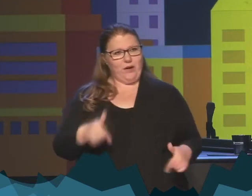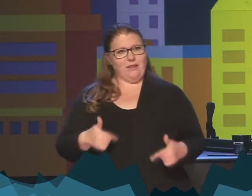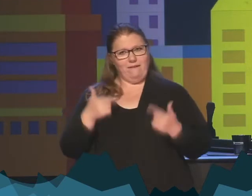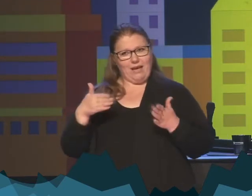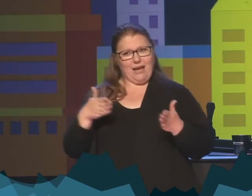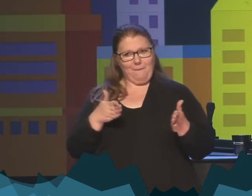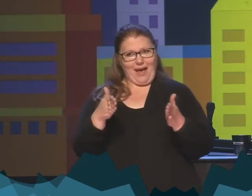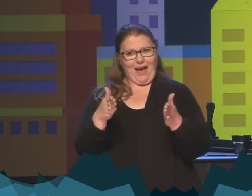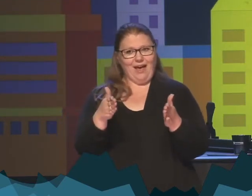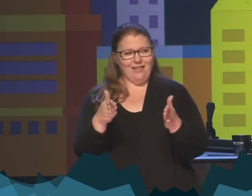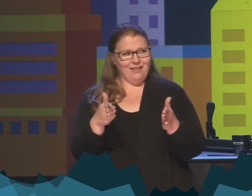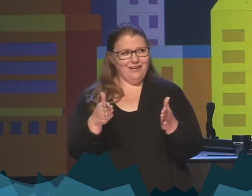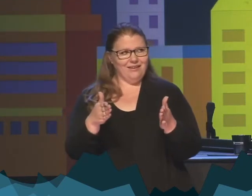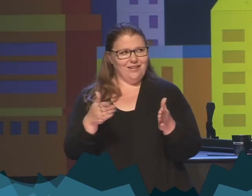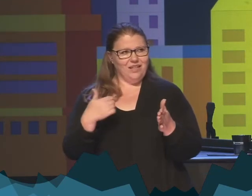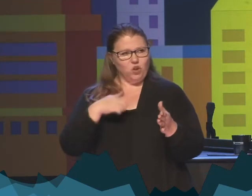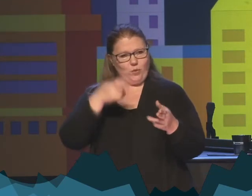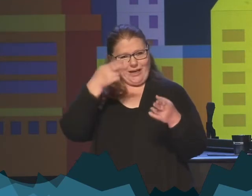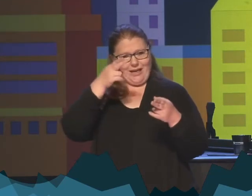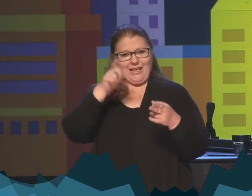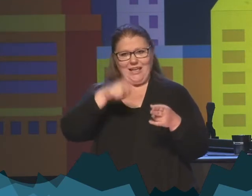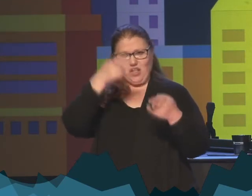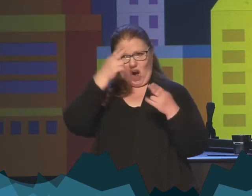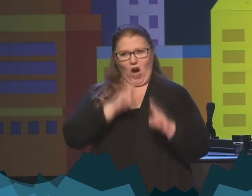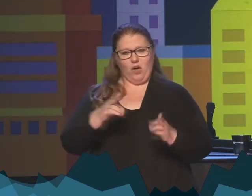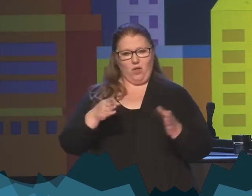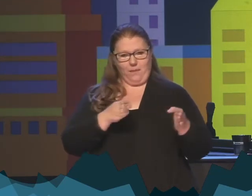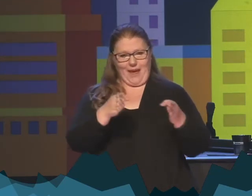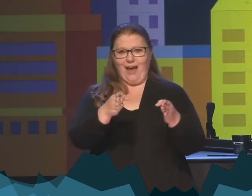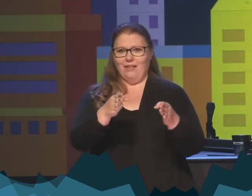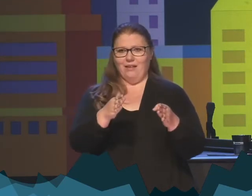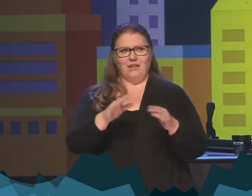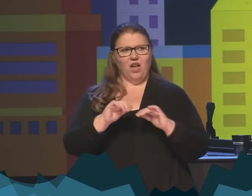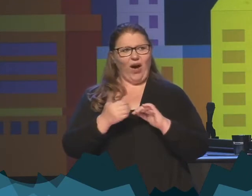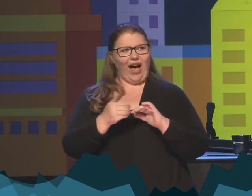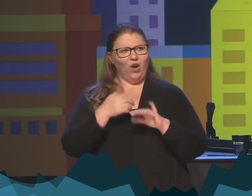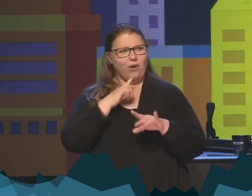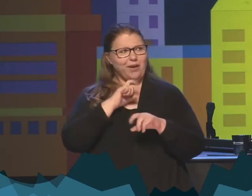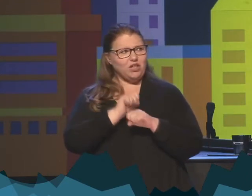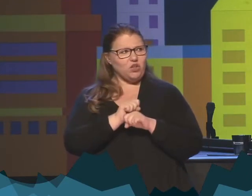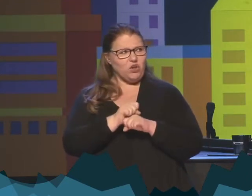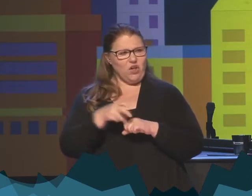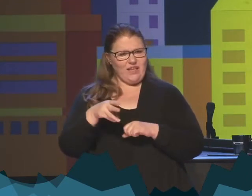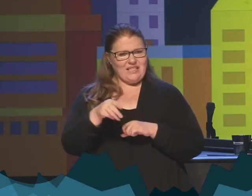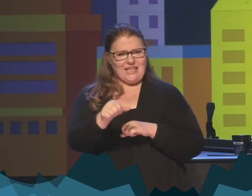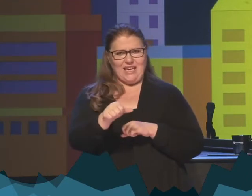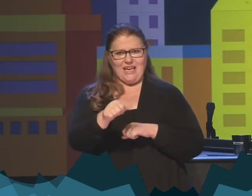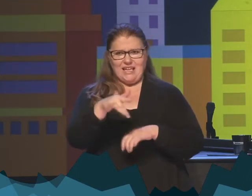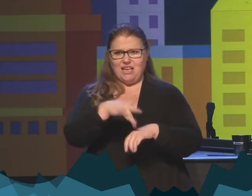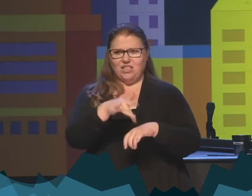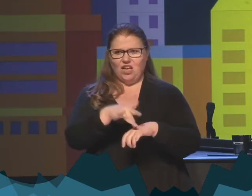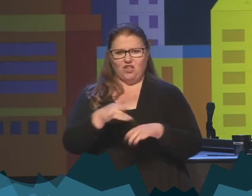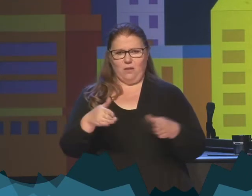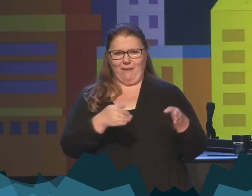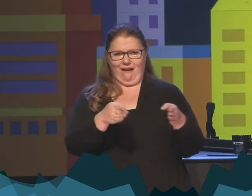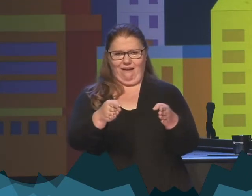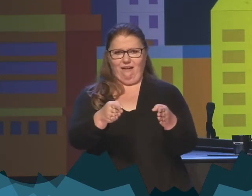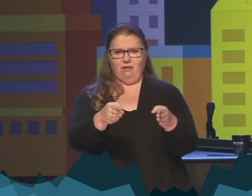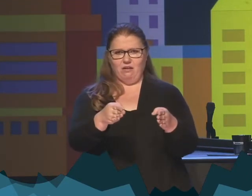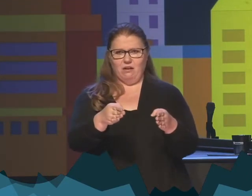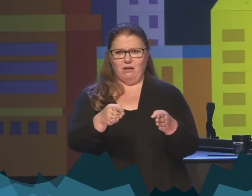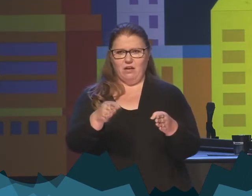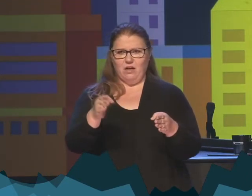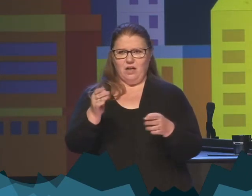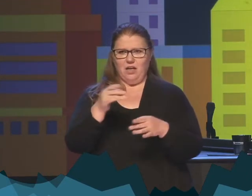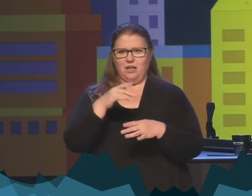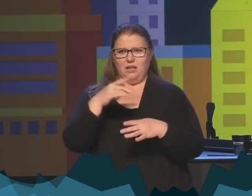path. So we have to honor the path. This is what the path is. So how do I make sure that the seed can fall on a path and trauma